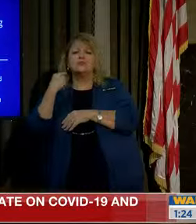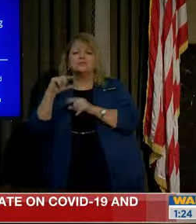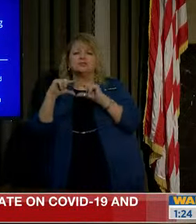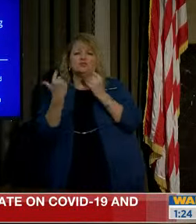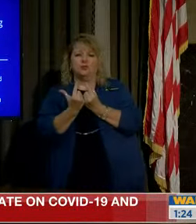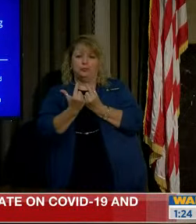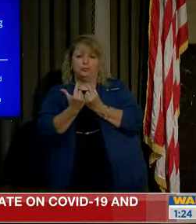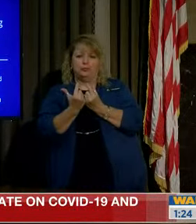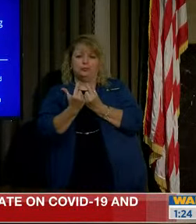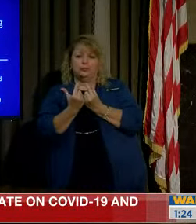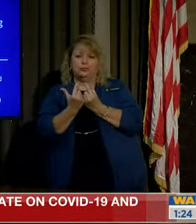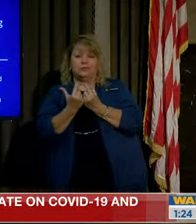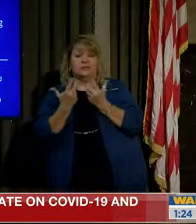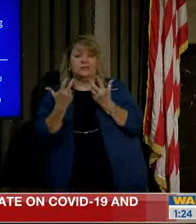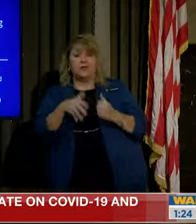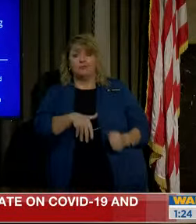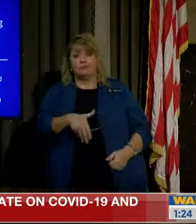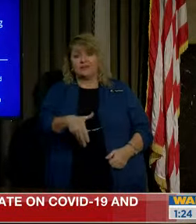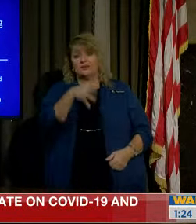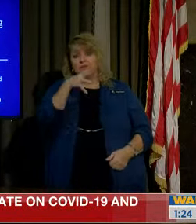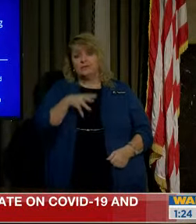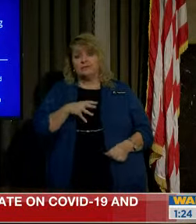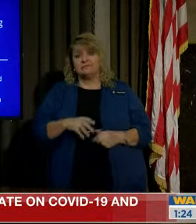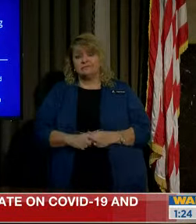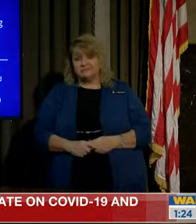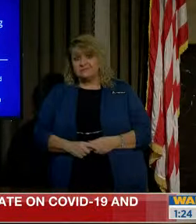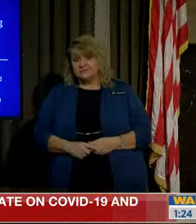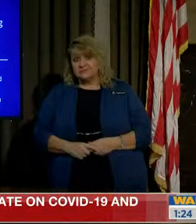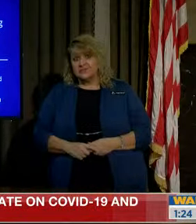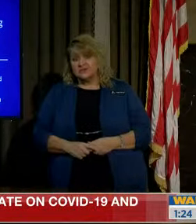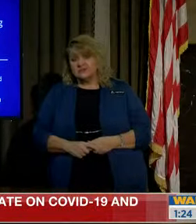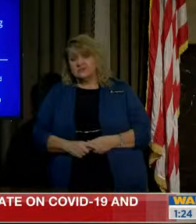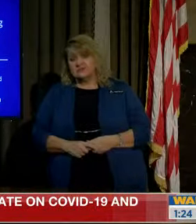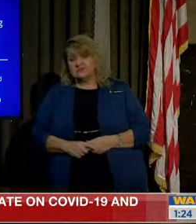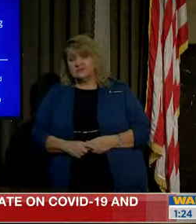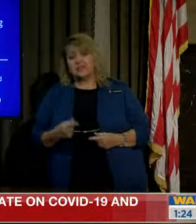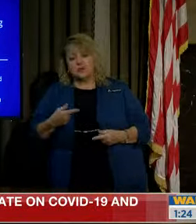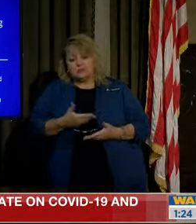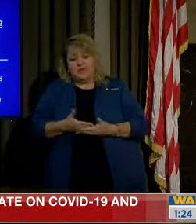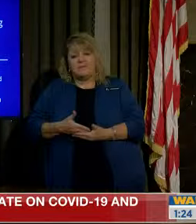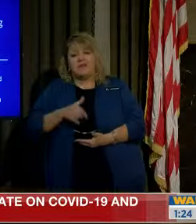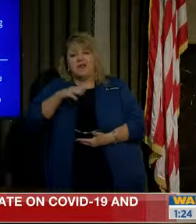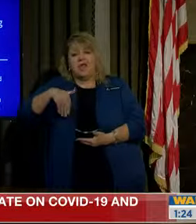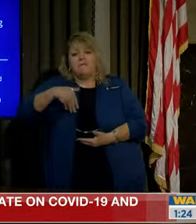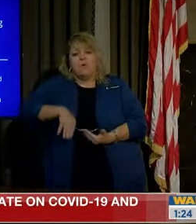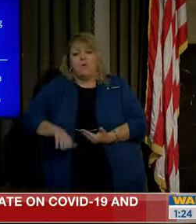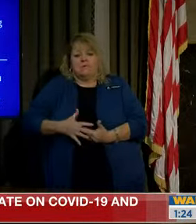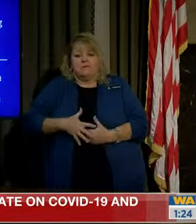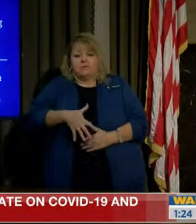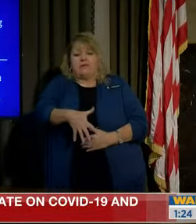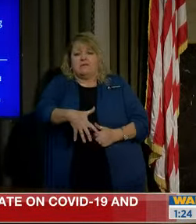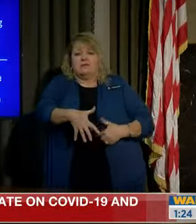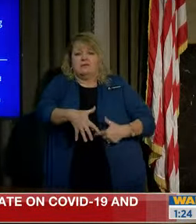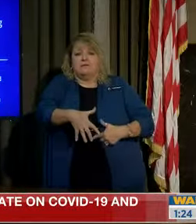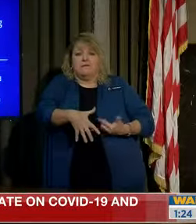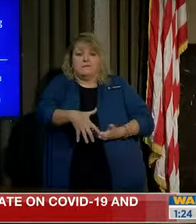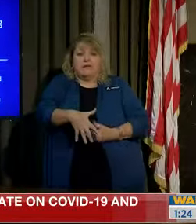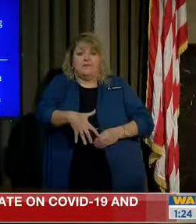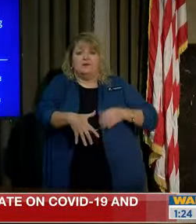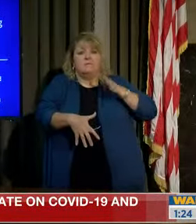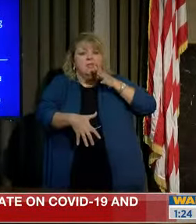and these are pregnant women and unborn babies. We have unfortunately